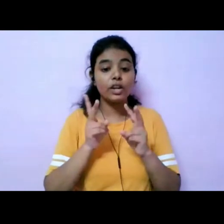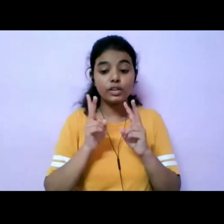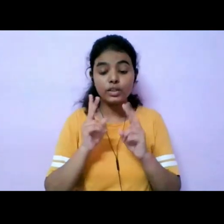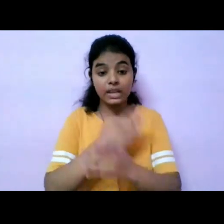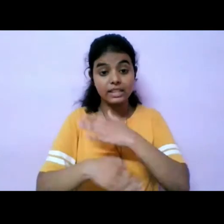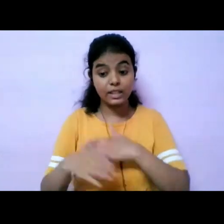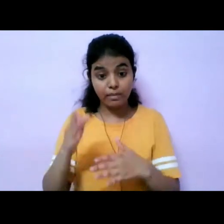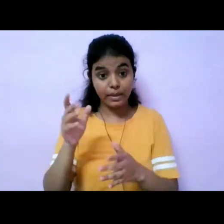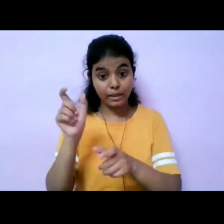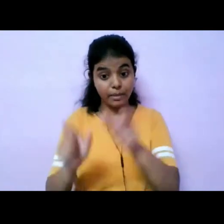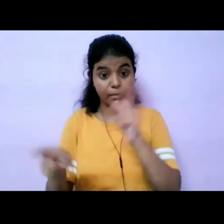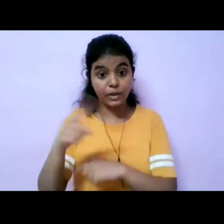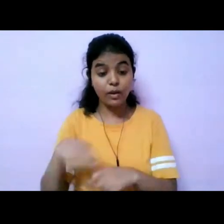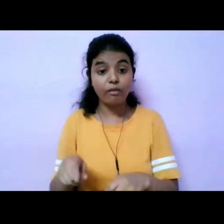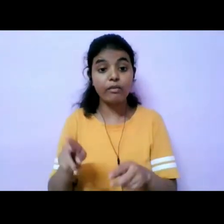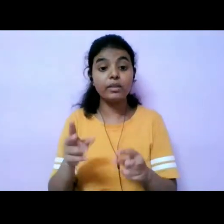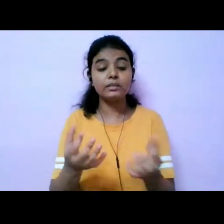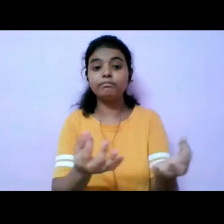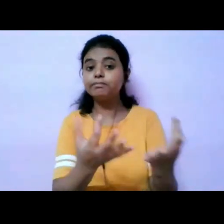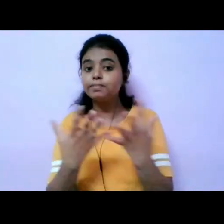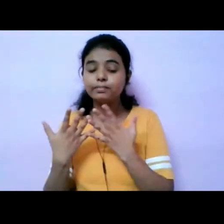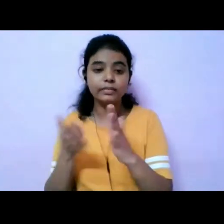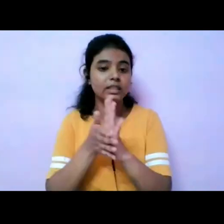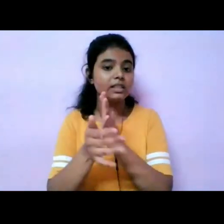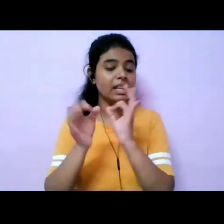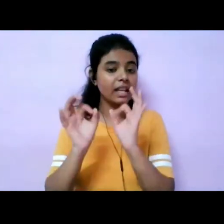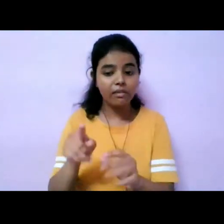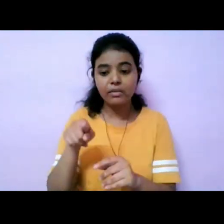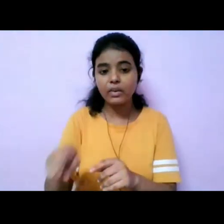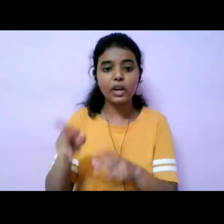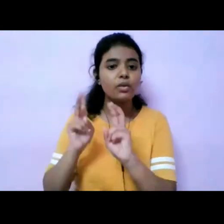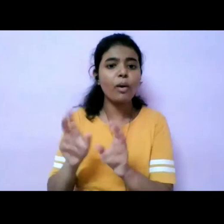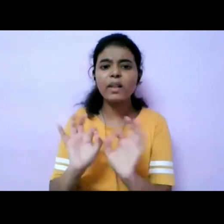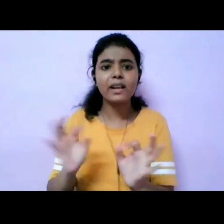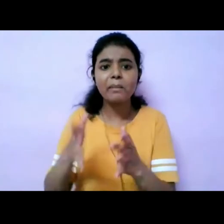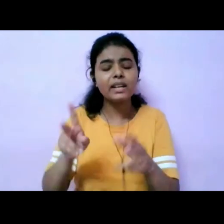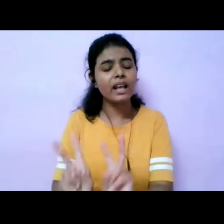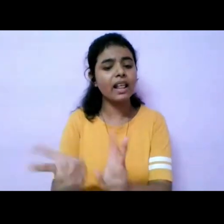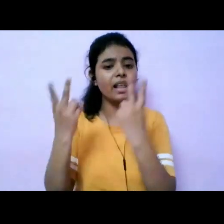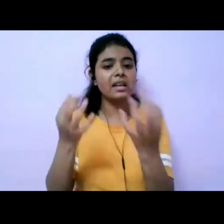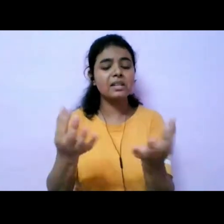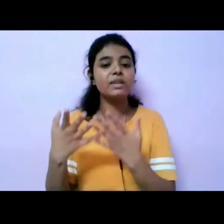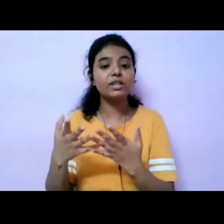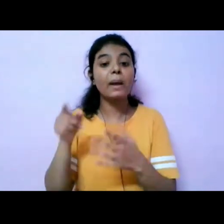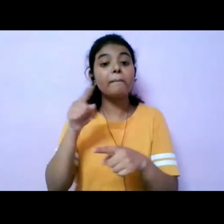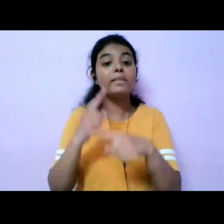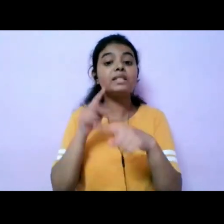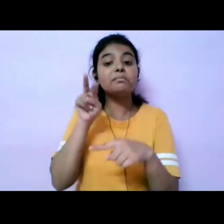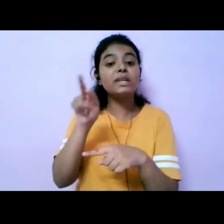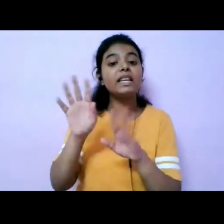bodies as the origin and epistemological homes of all meaning-making.